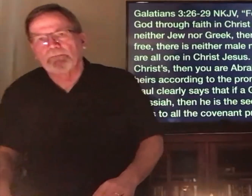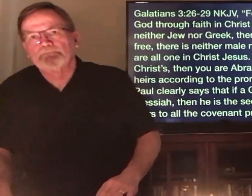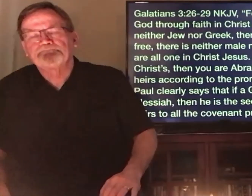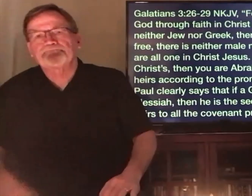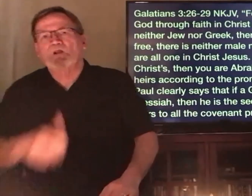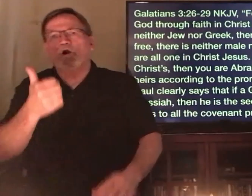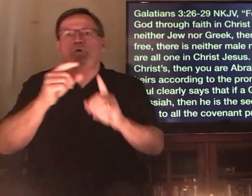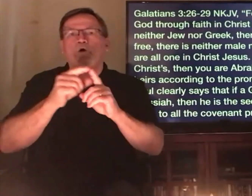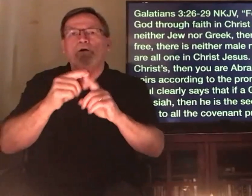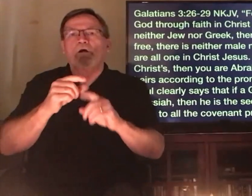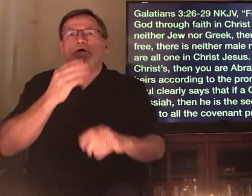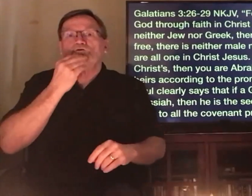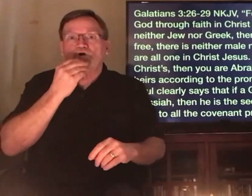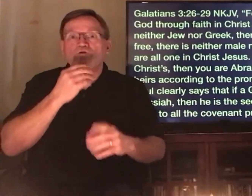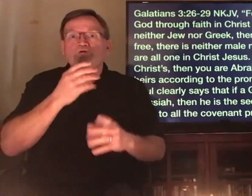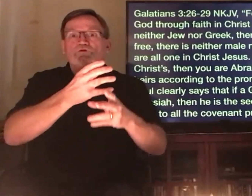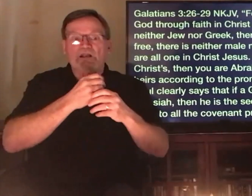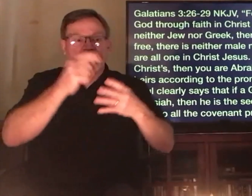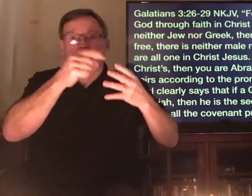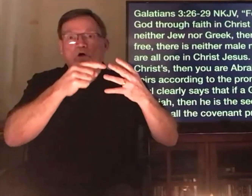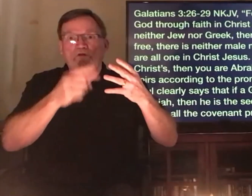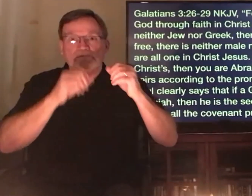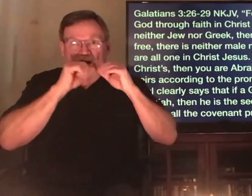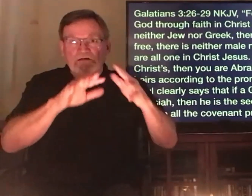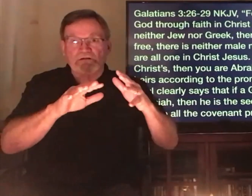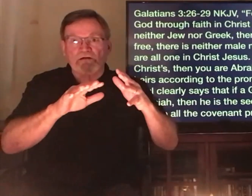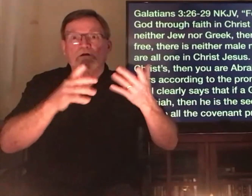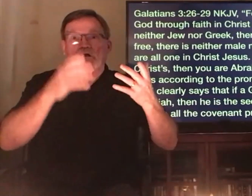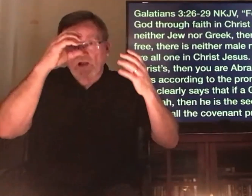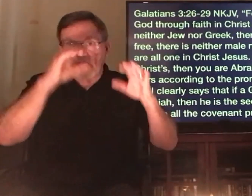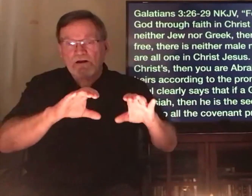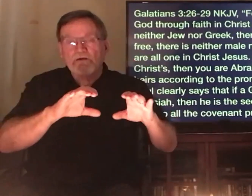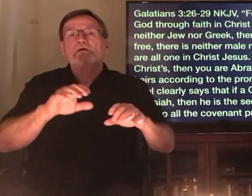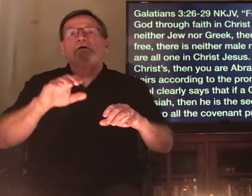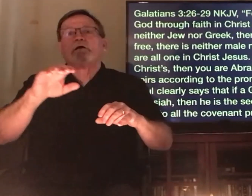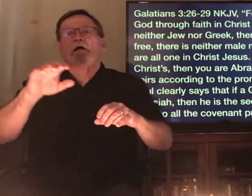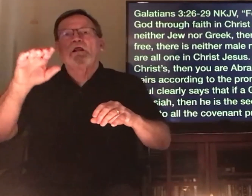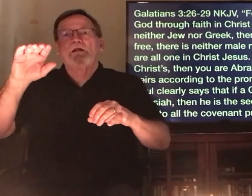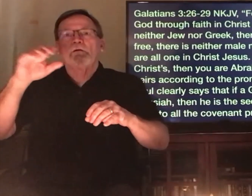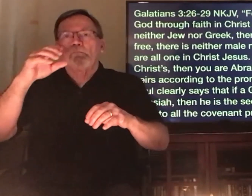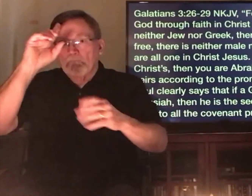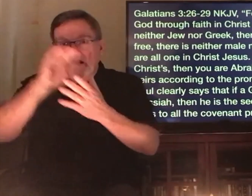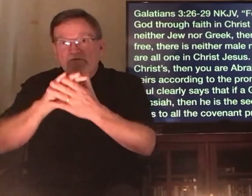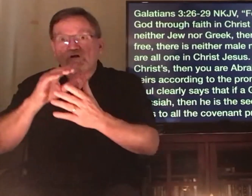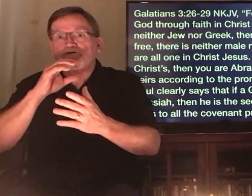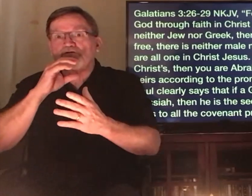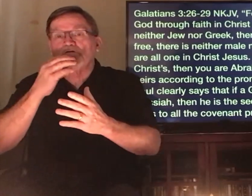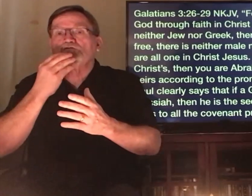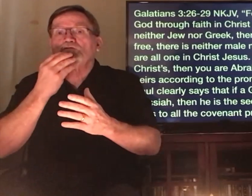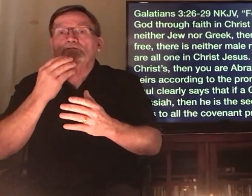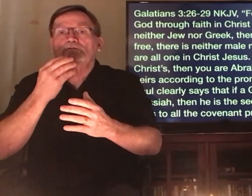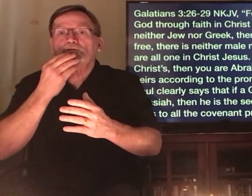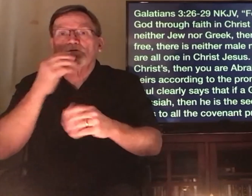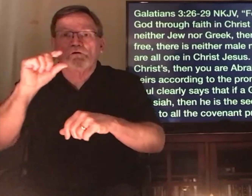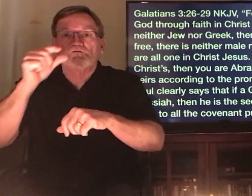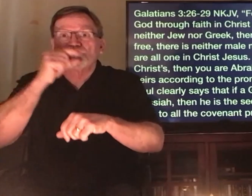join with brother Jew and Gentile believers. Yes. Amen.